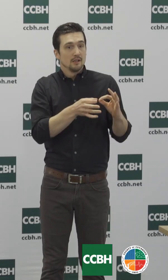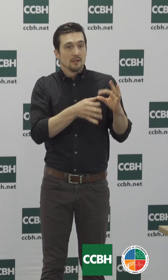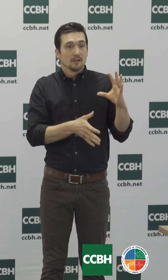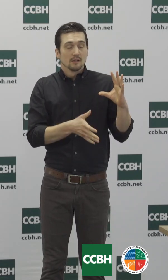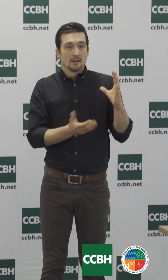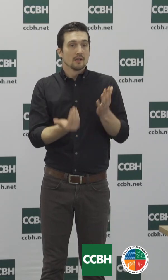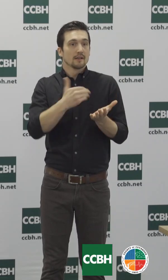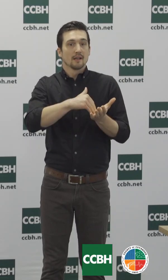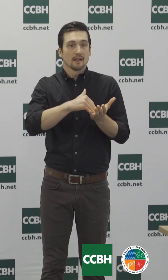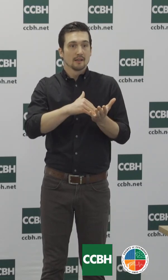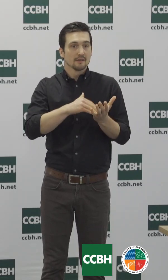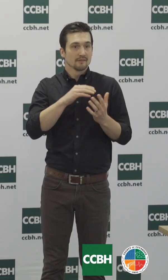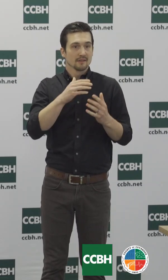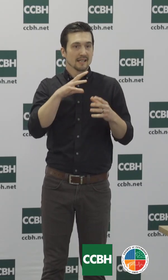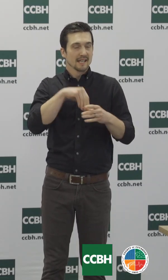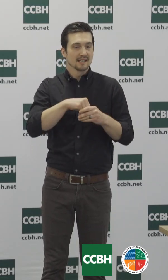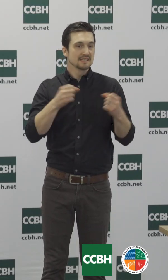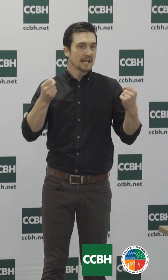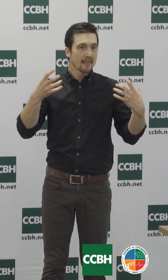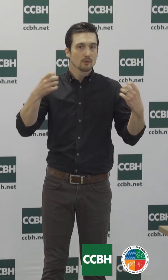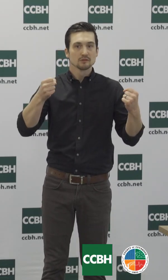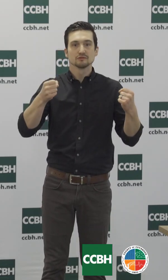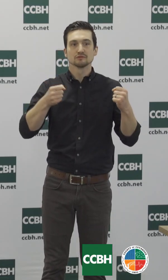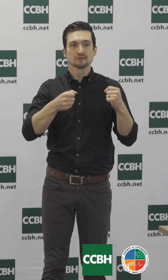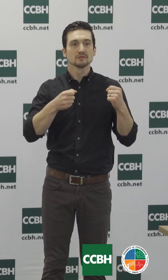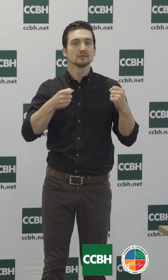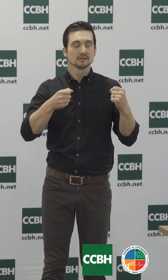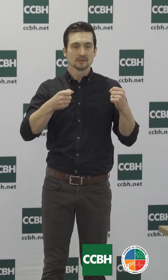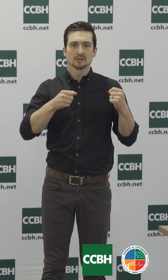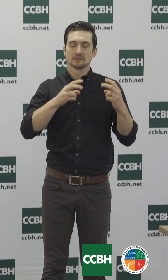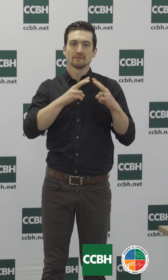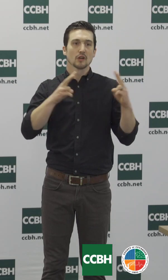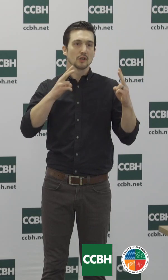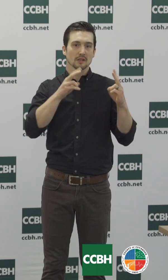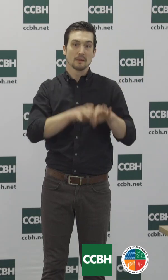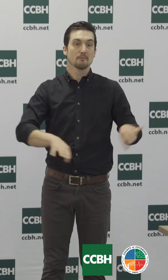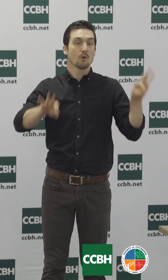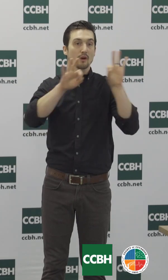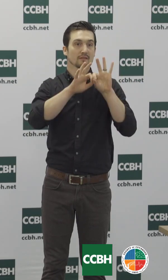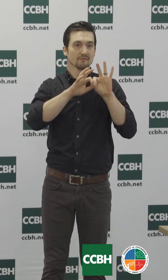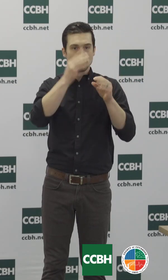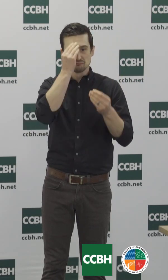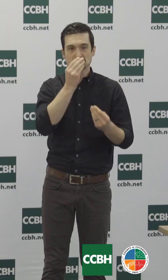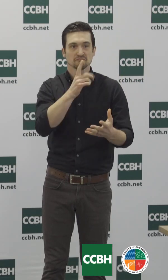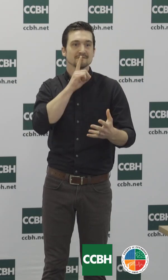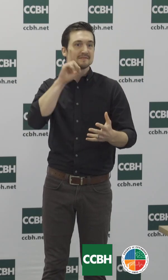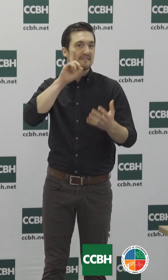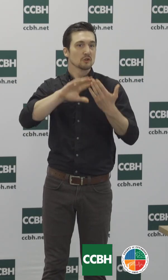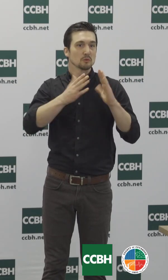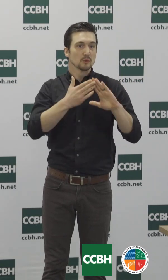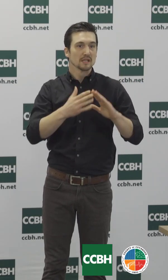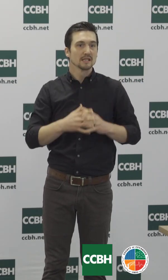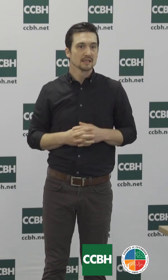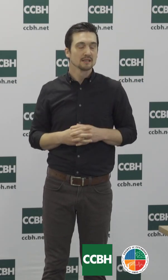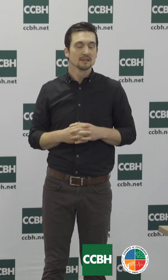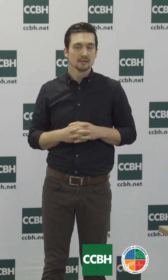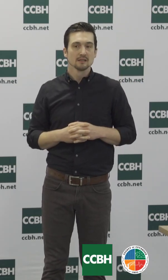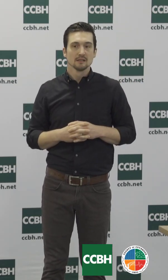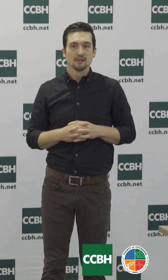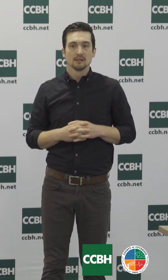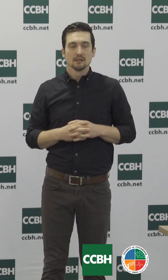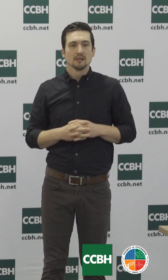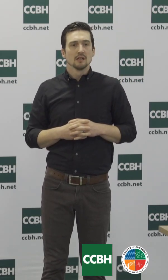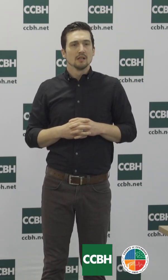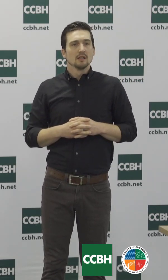interpreting again for us an American Sign Language interpretation, which is very important to us. We have continued to provide